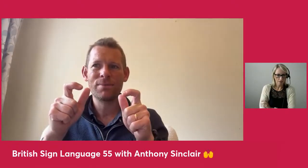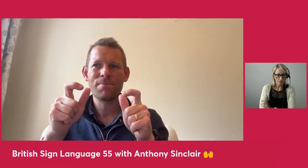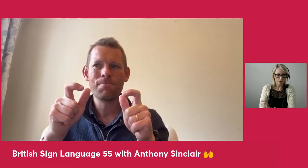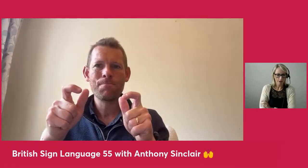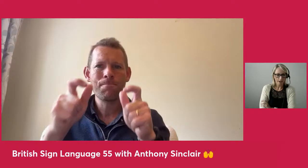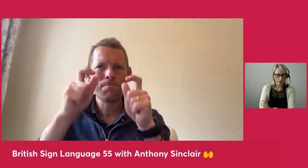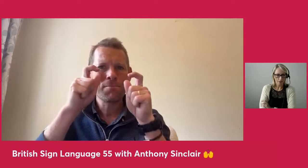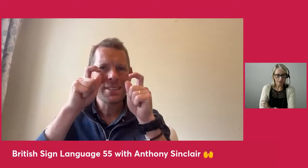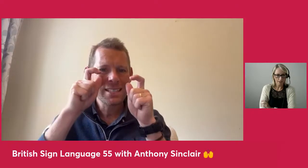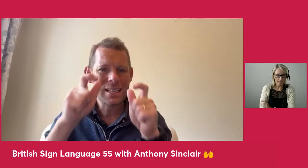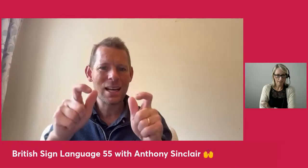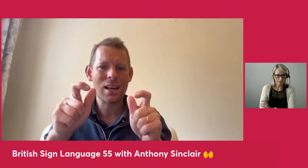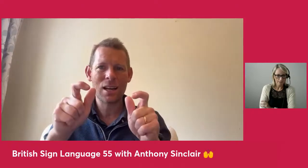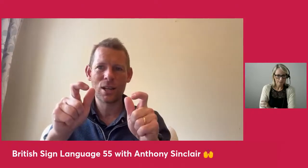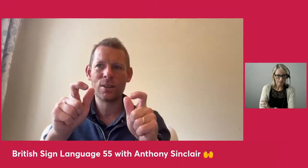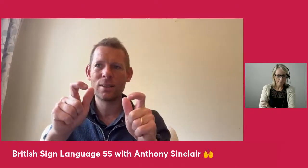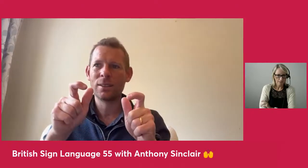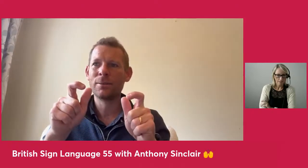Care or caring.